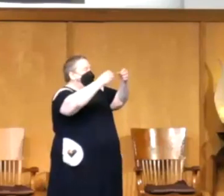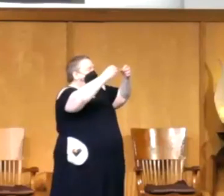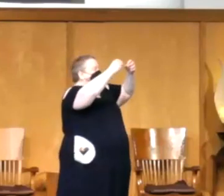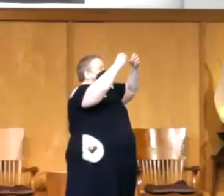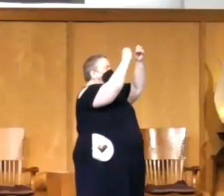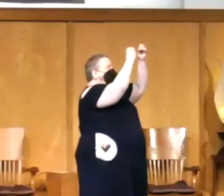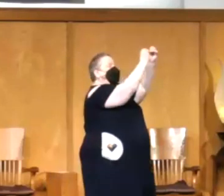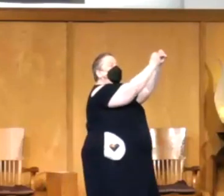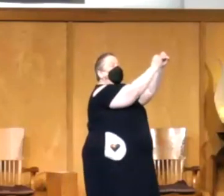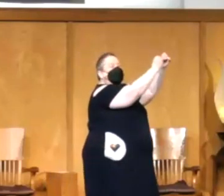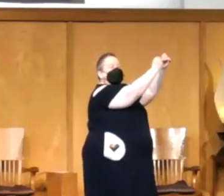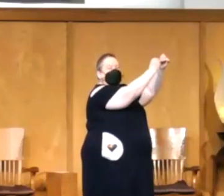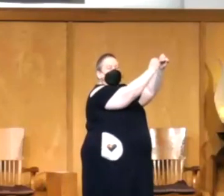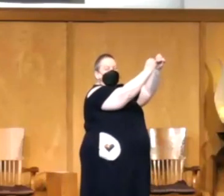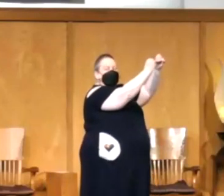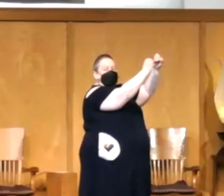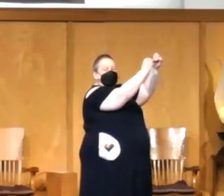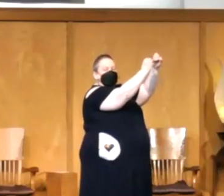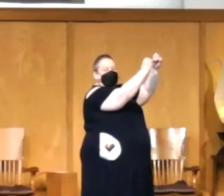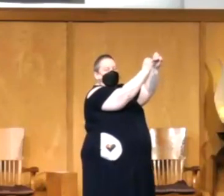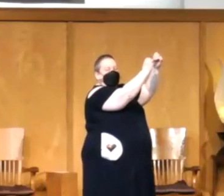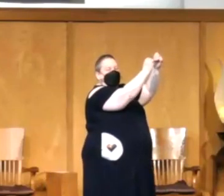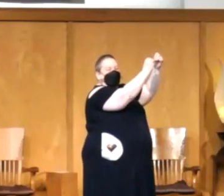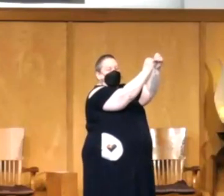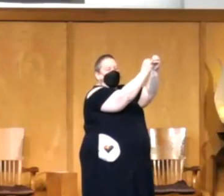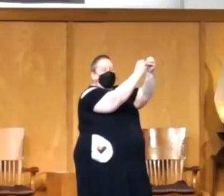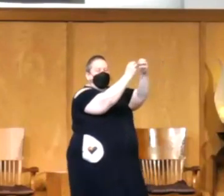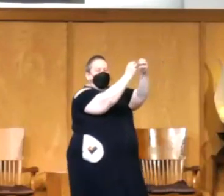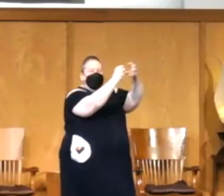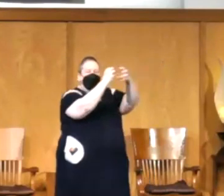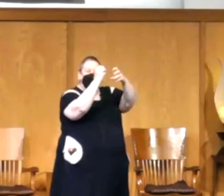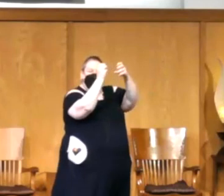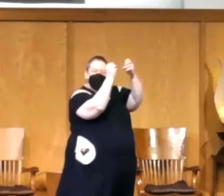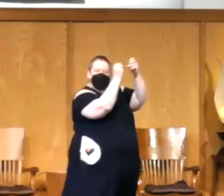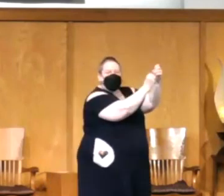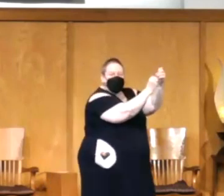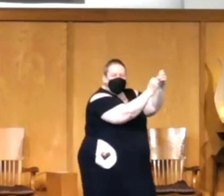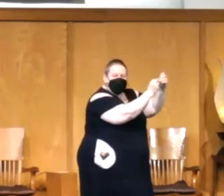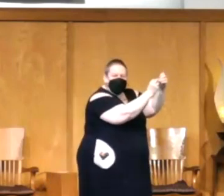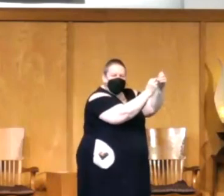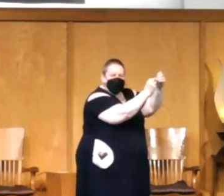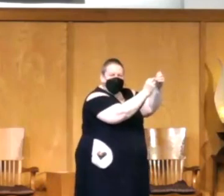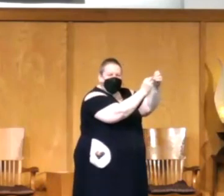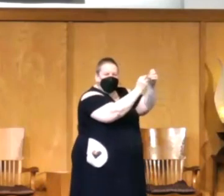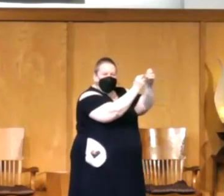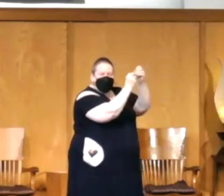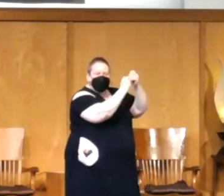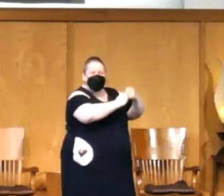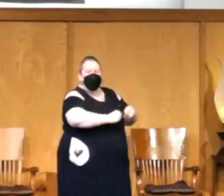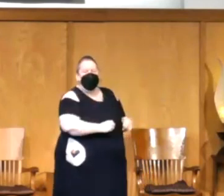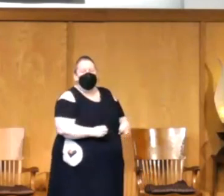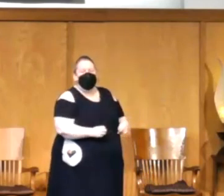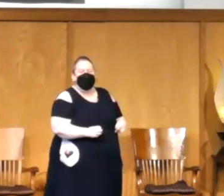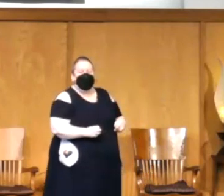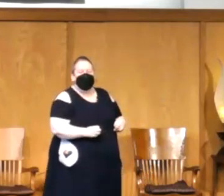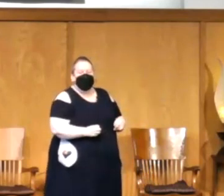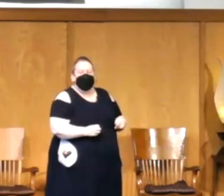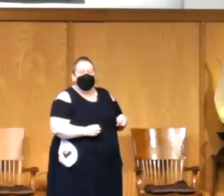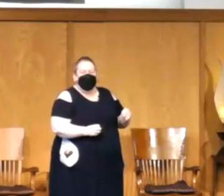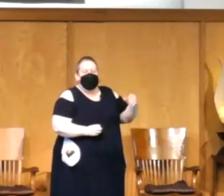be focused entirely upon spending 100% of our